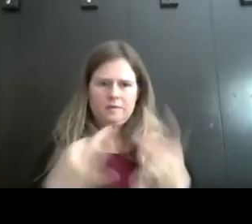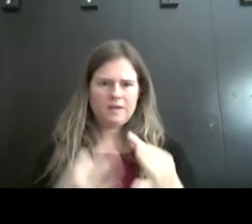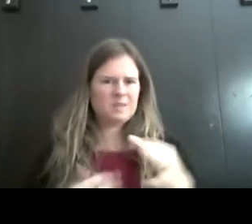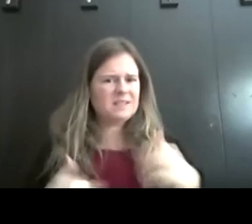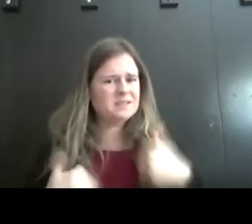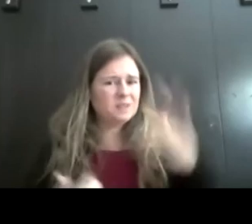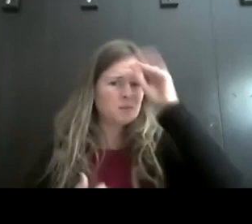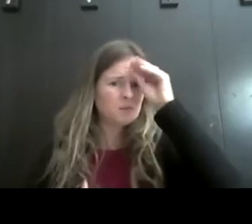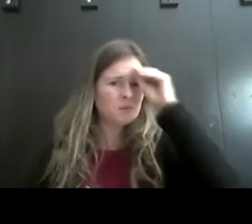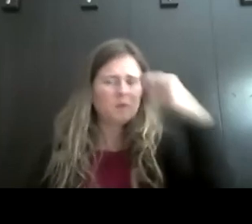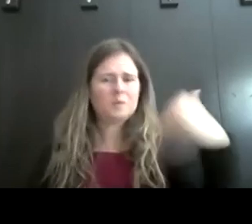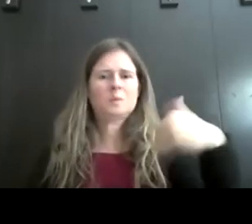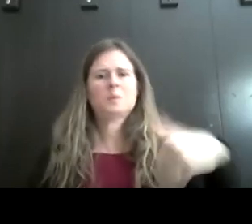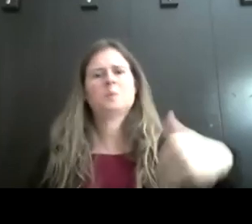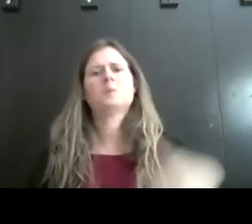boy.